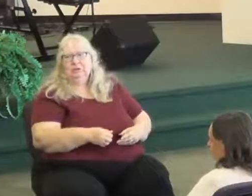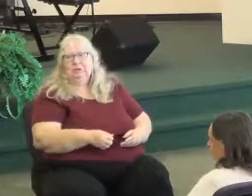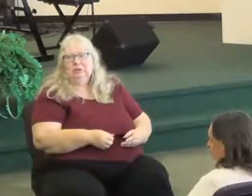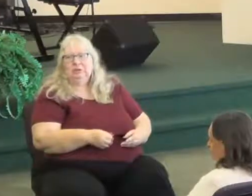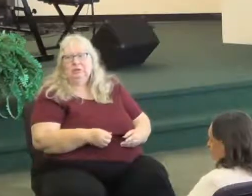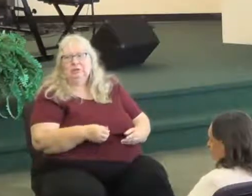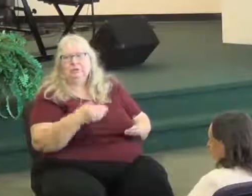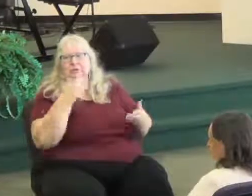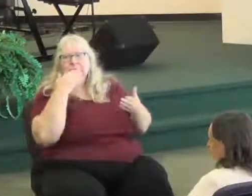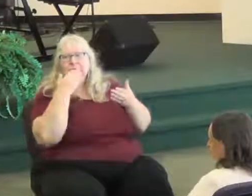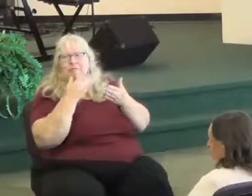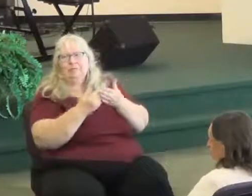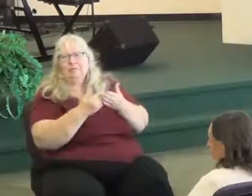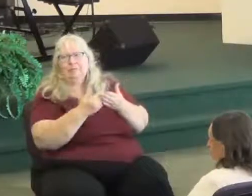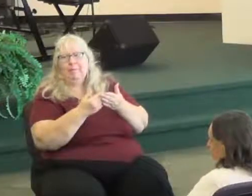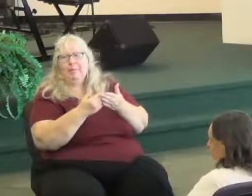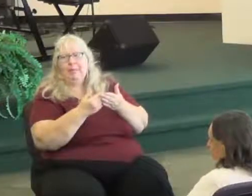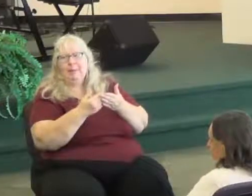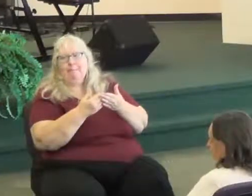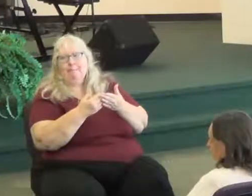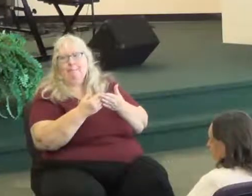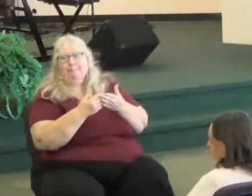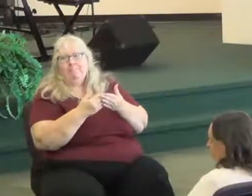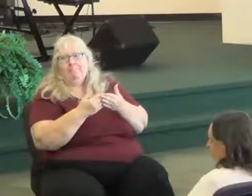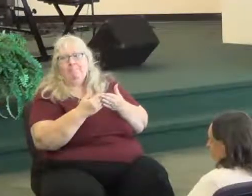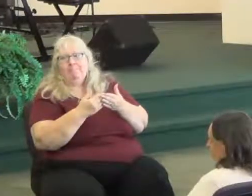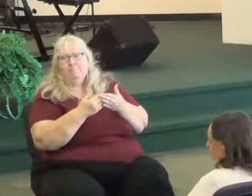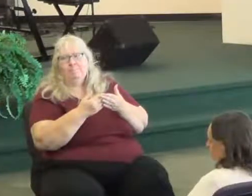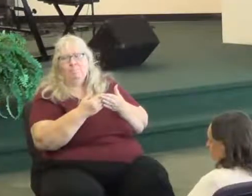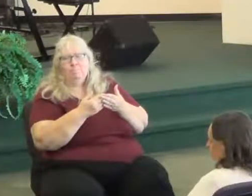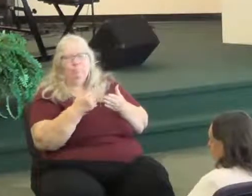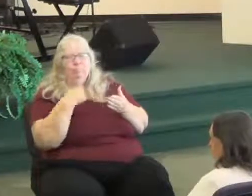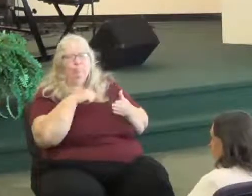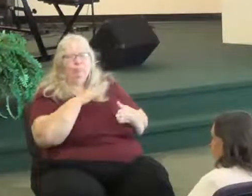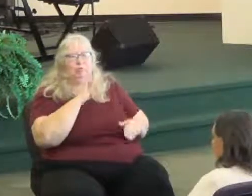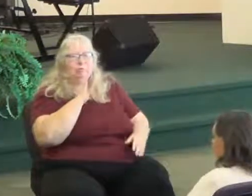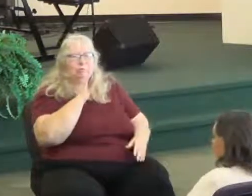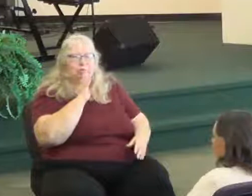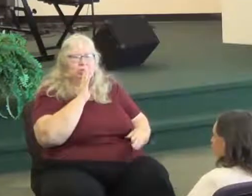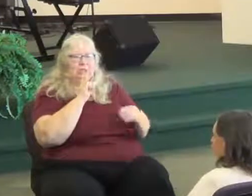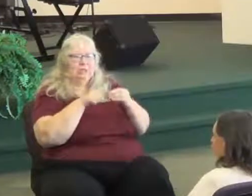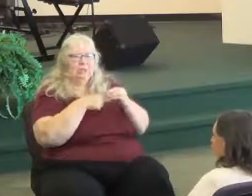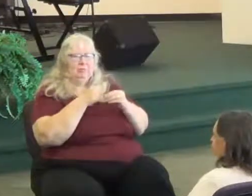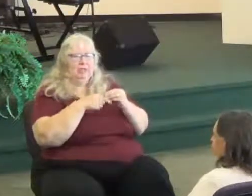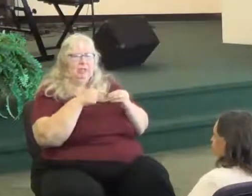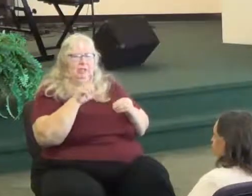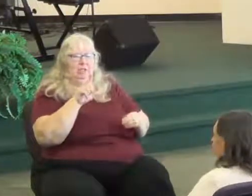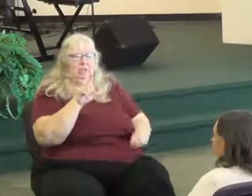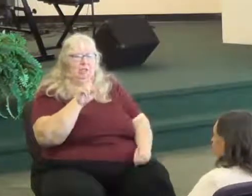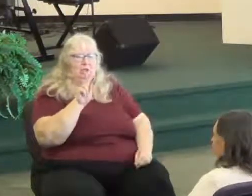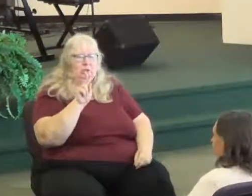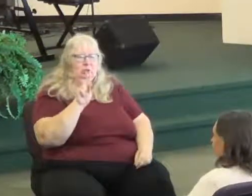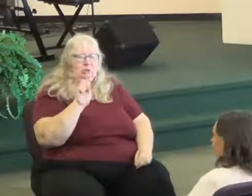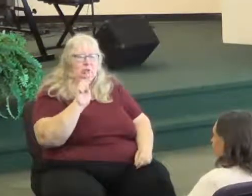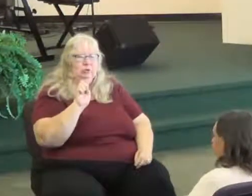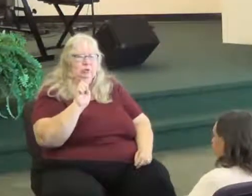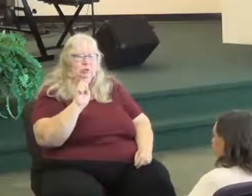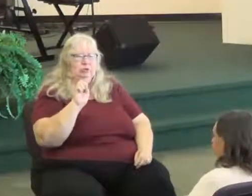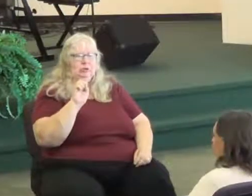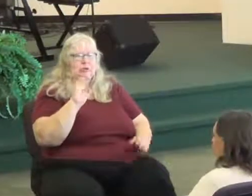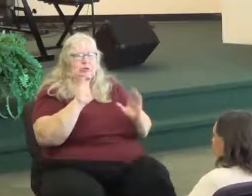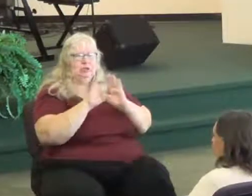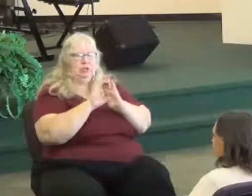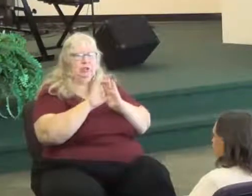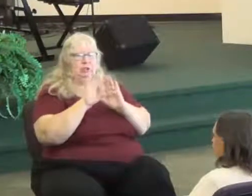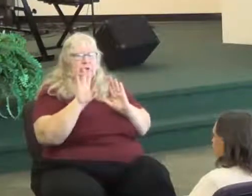spot on. So anyway, we'll get to that. We're going to be talking about today Luke chapter 17. So if you have your Bibles, go ahead and